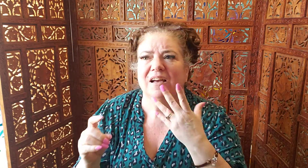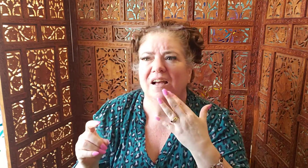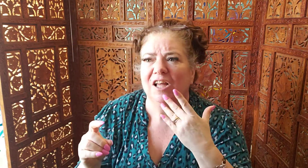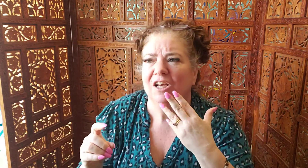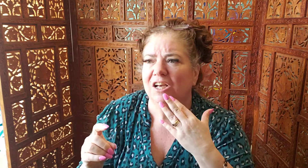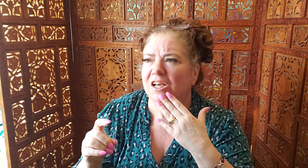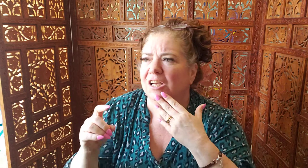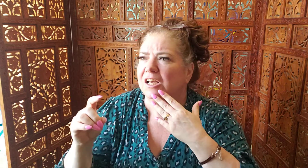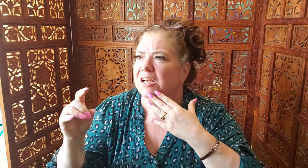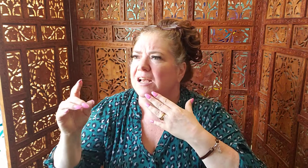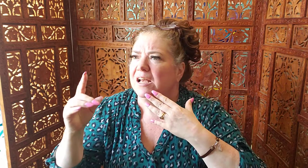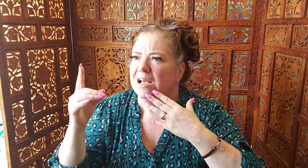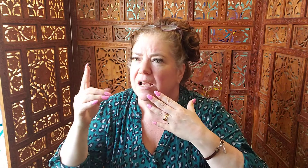There's only color and light.